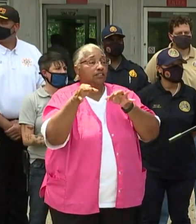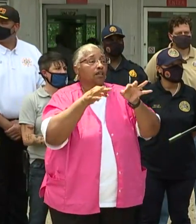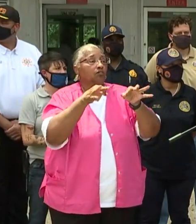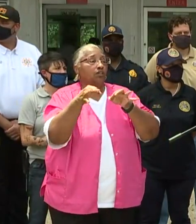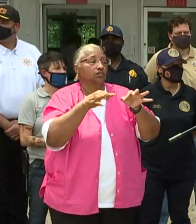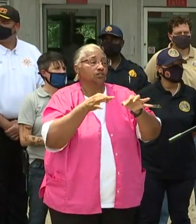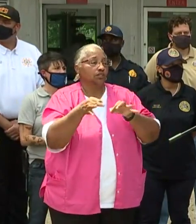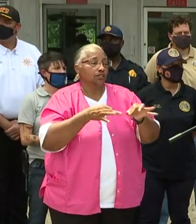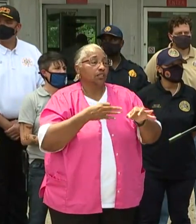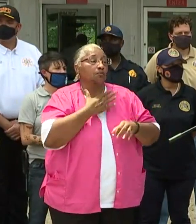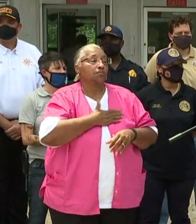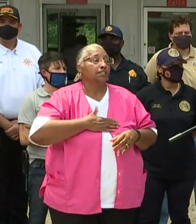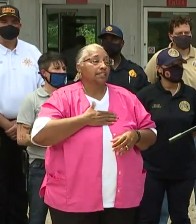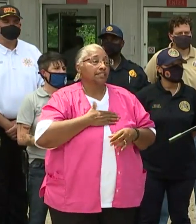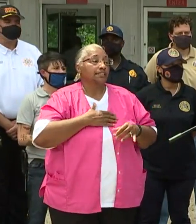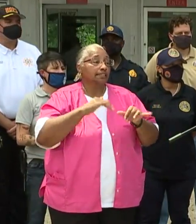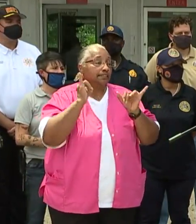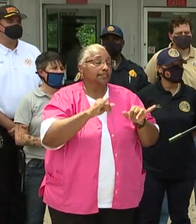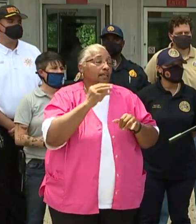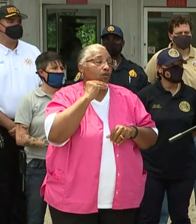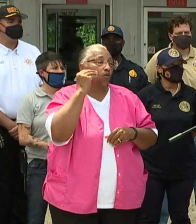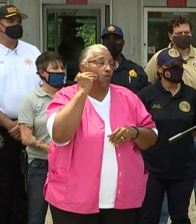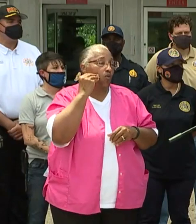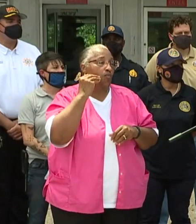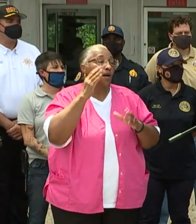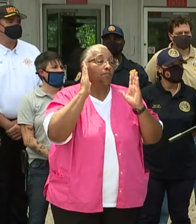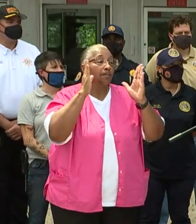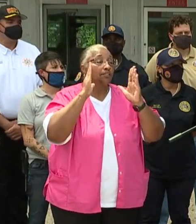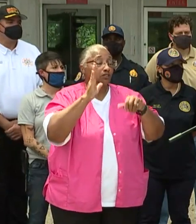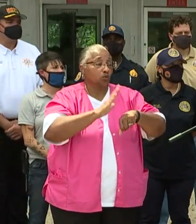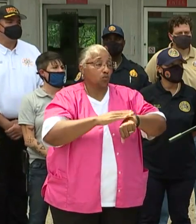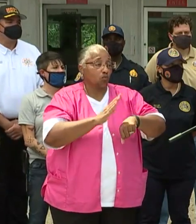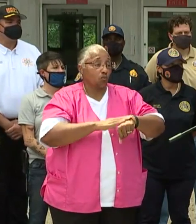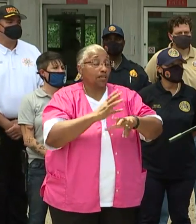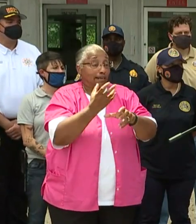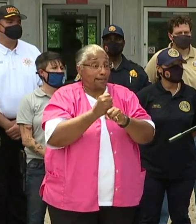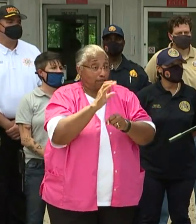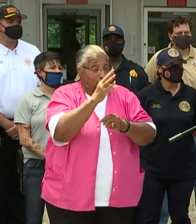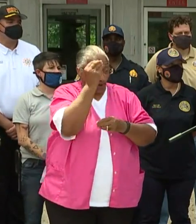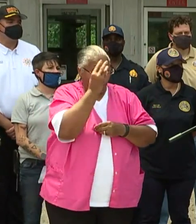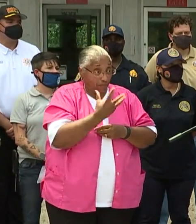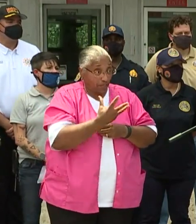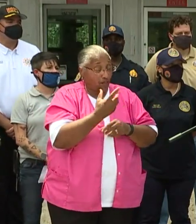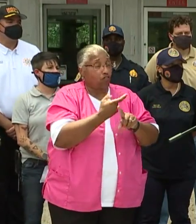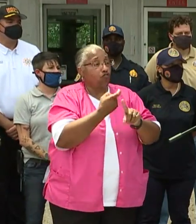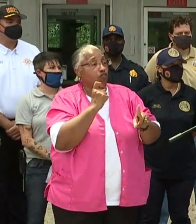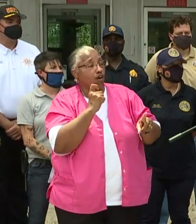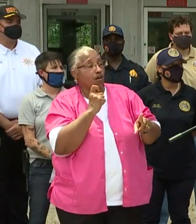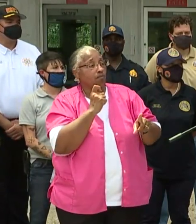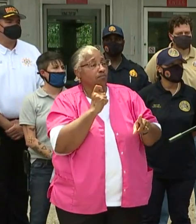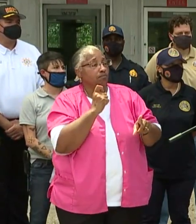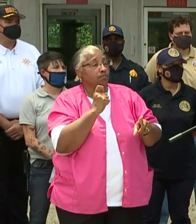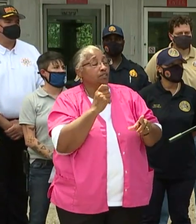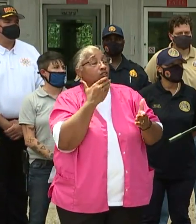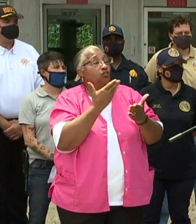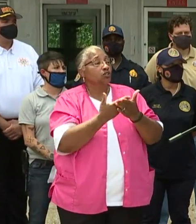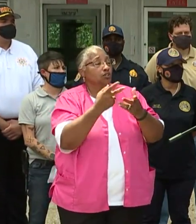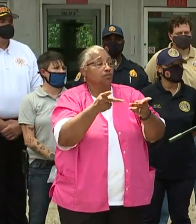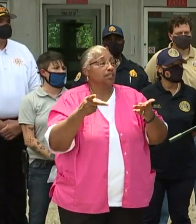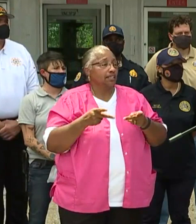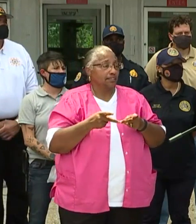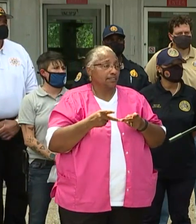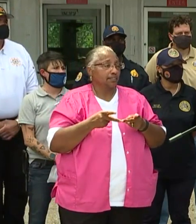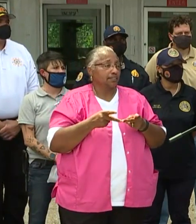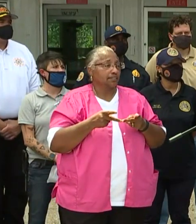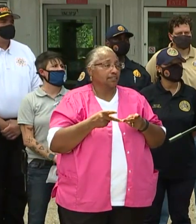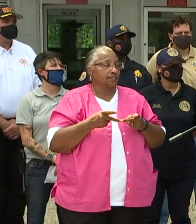off the streets, please listen to the warnings, and please get your information from reputable sources. With all due respect